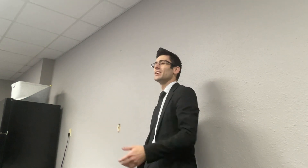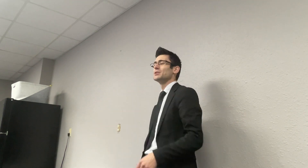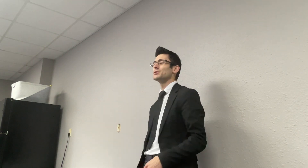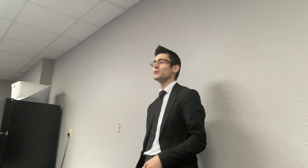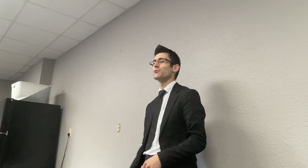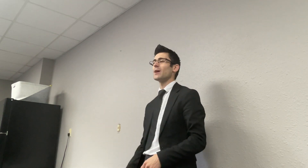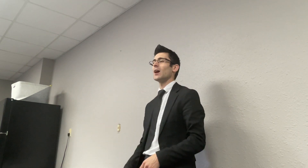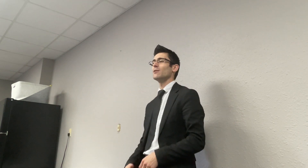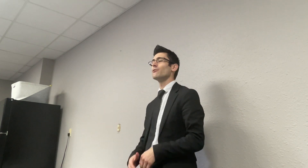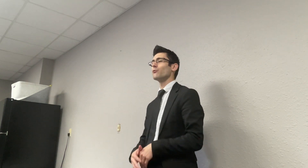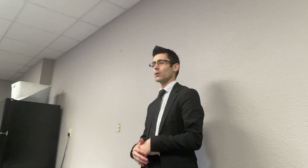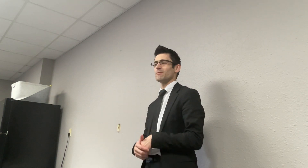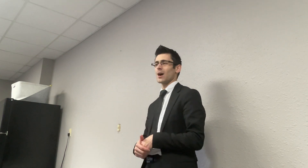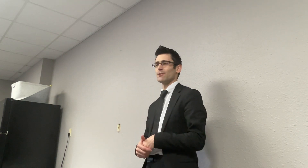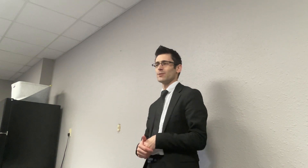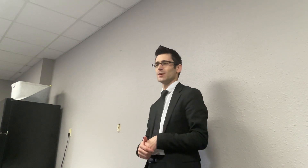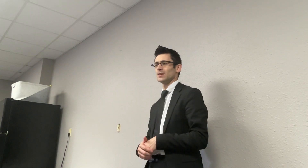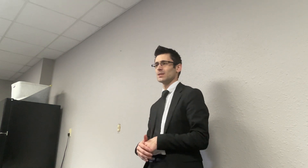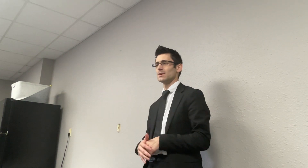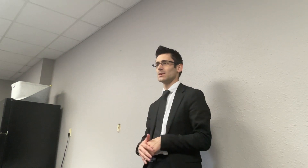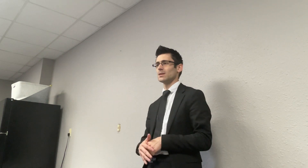Just do 5:45. Okay.